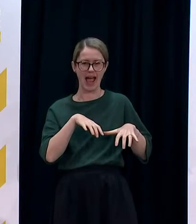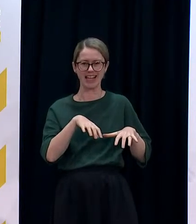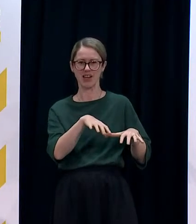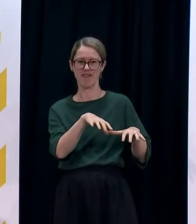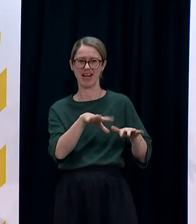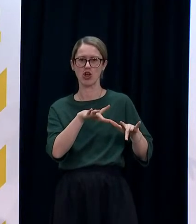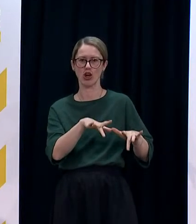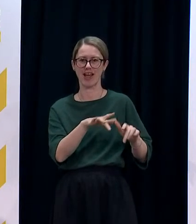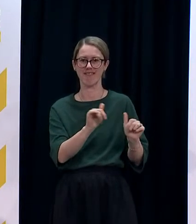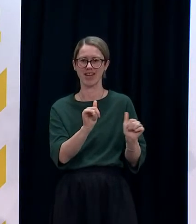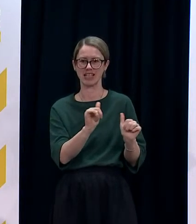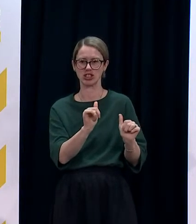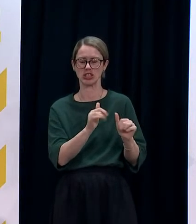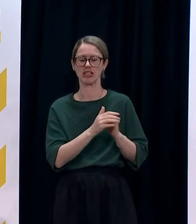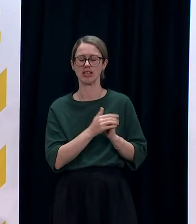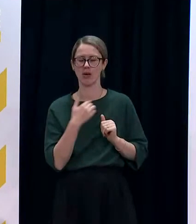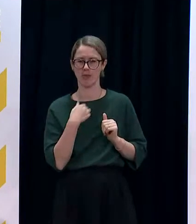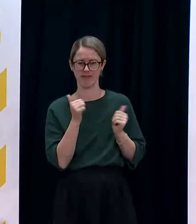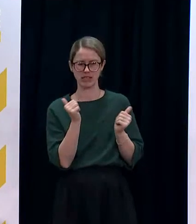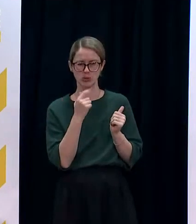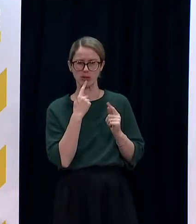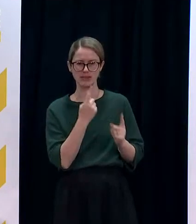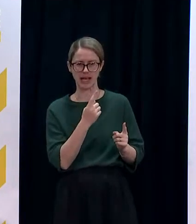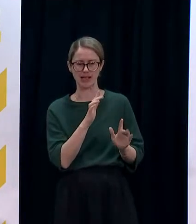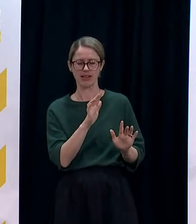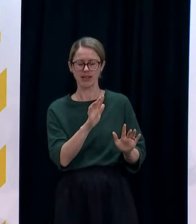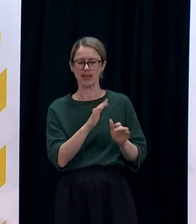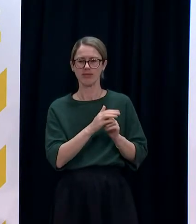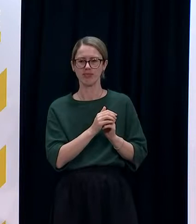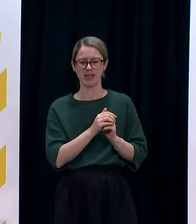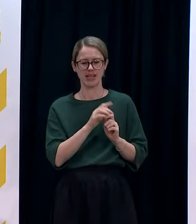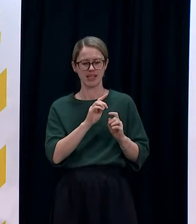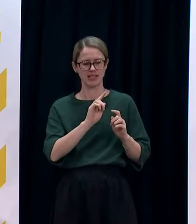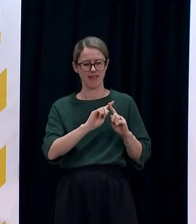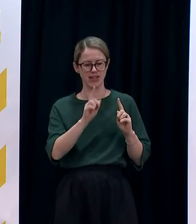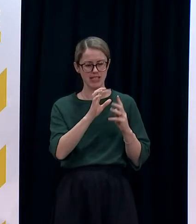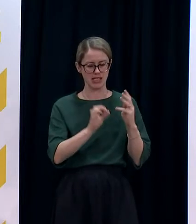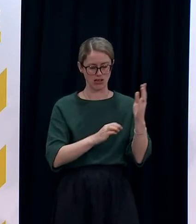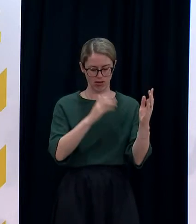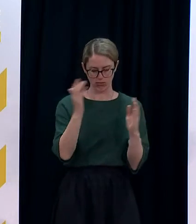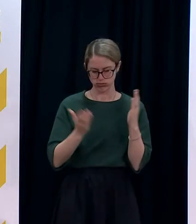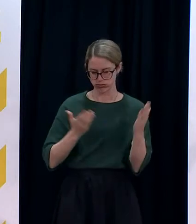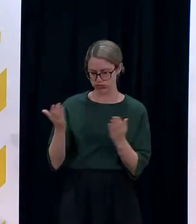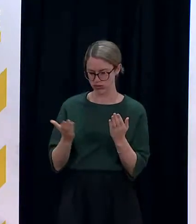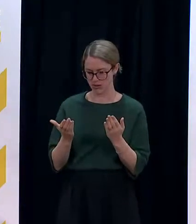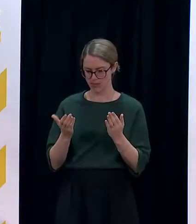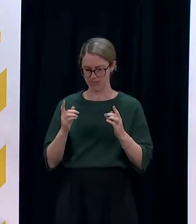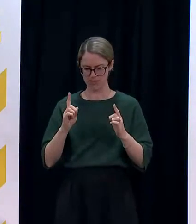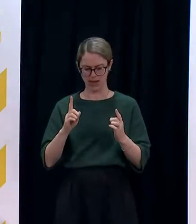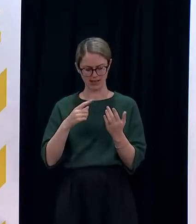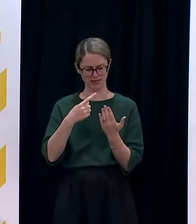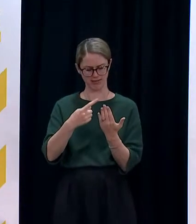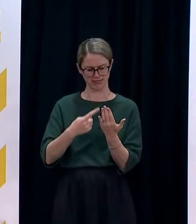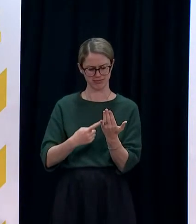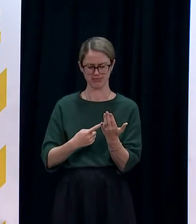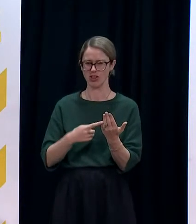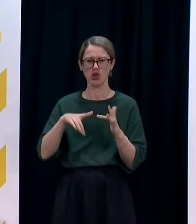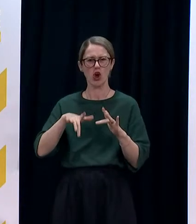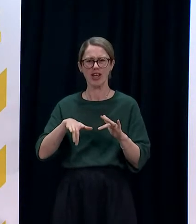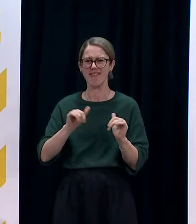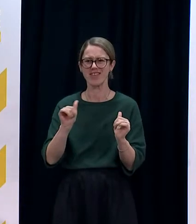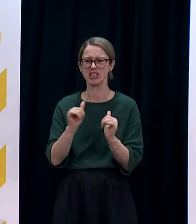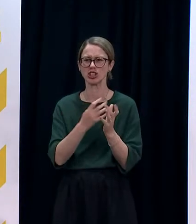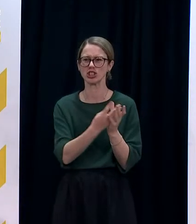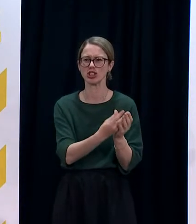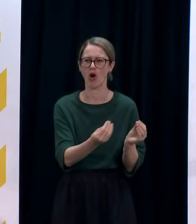was were a variety, COVID I'll just finish my answer. There was a variety of details that were coming forward, but none of it would trump the fact that